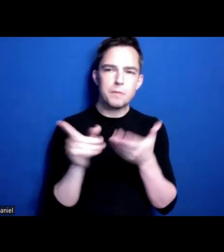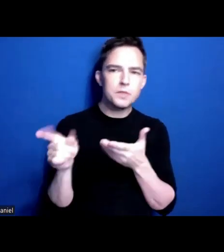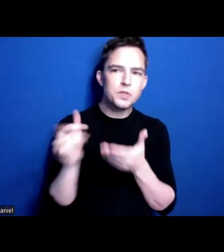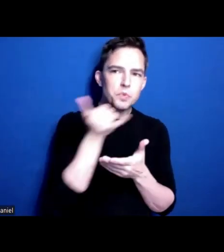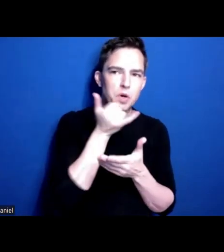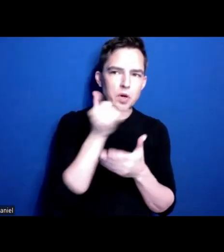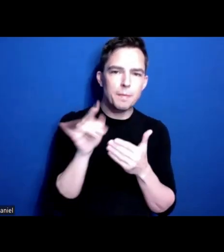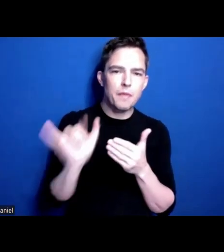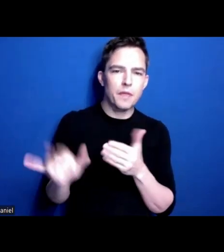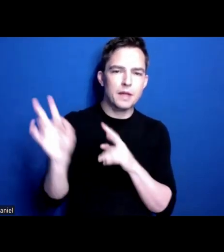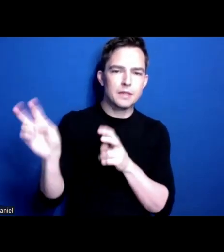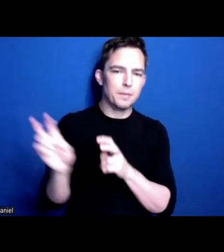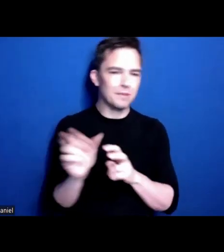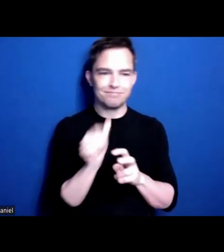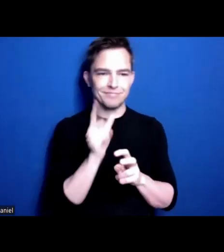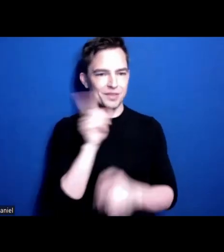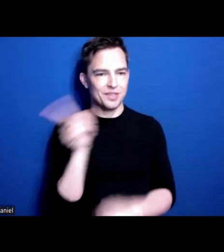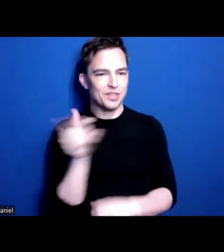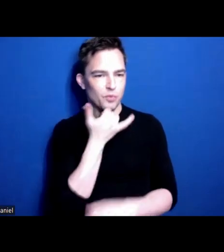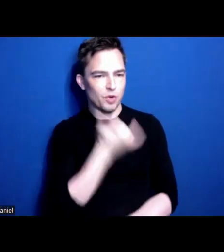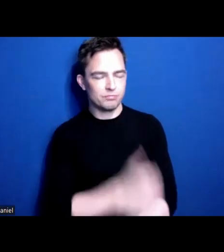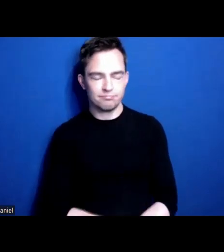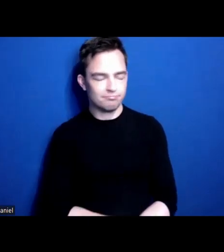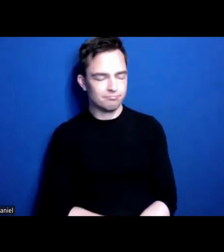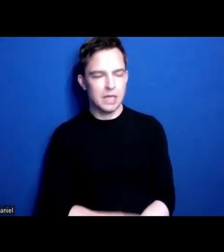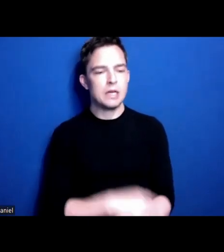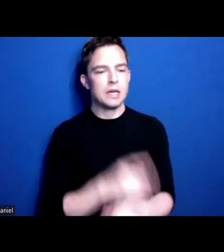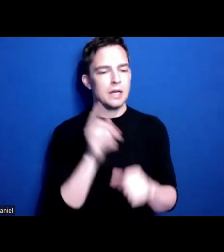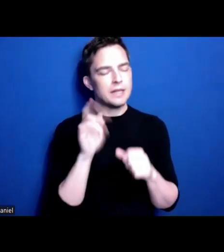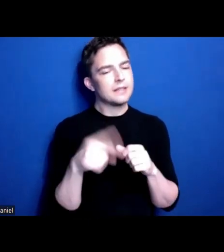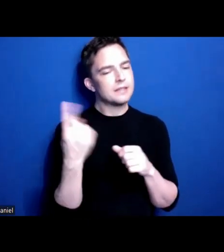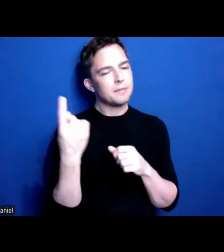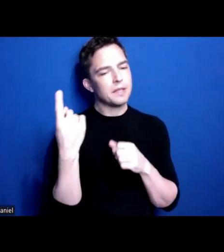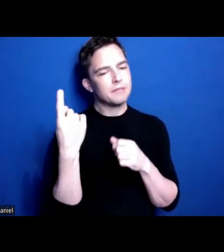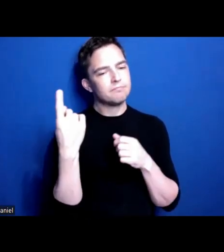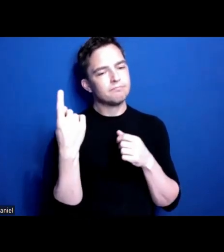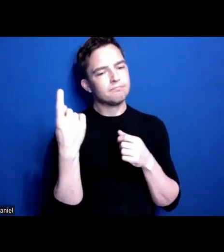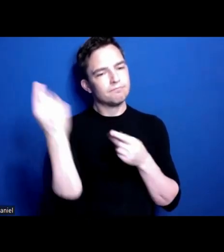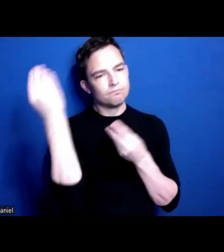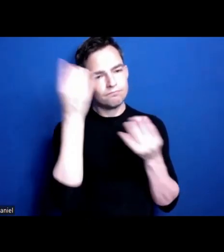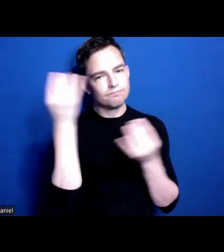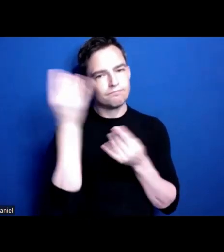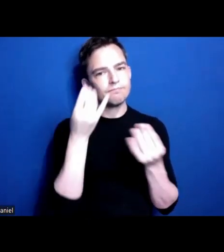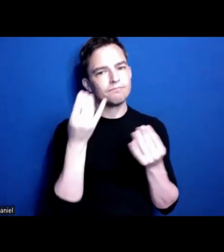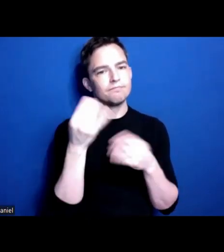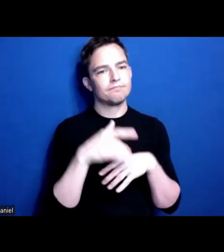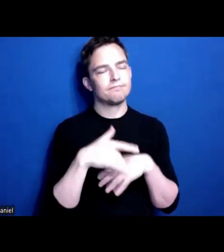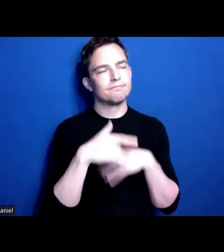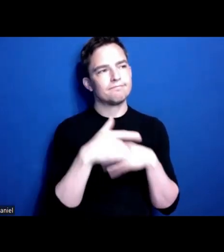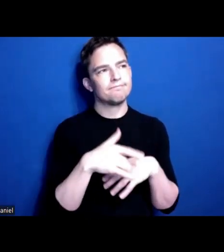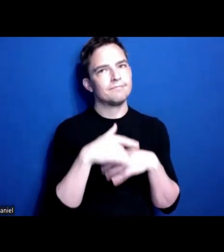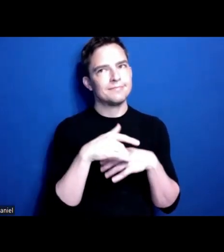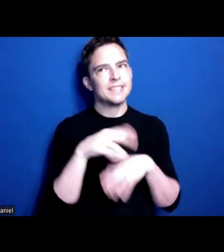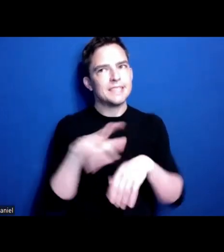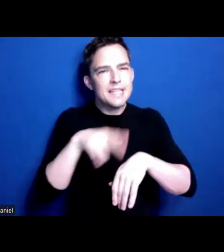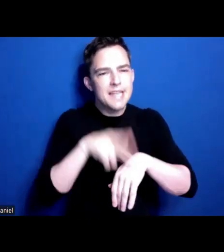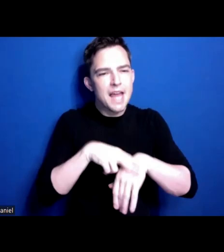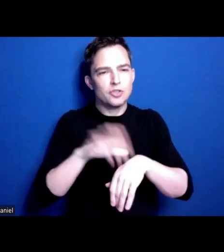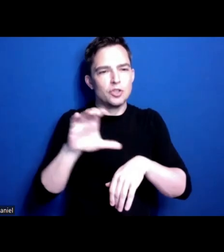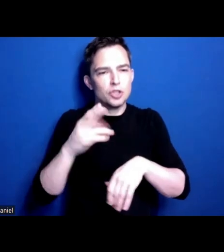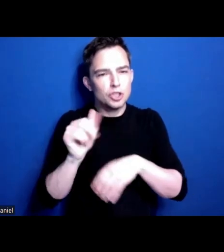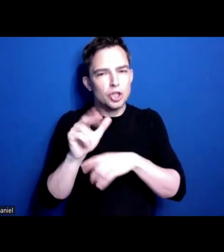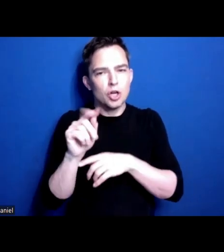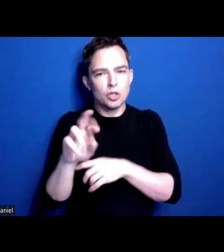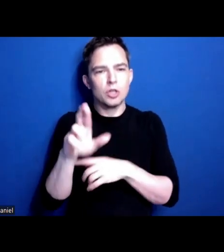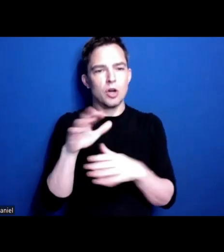don't think she is. And that's something to linger on for a moment, given that it is a national charter on anti-Black